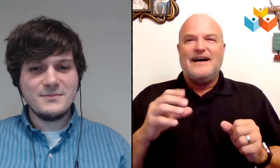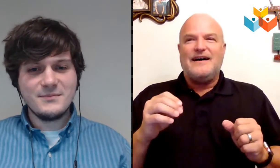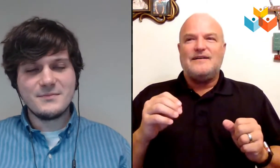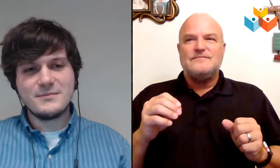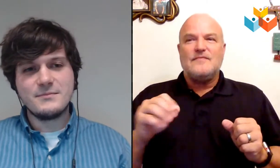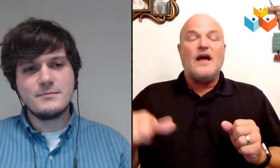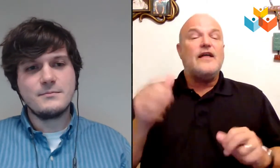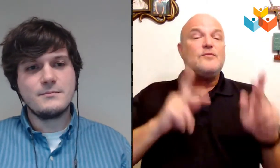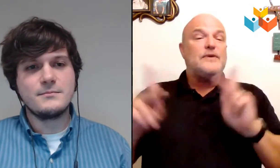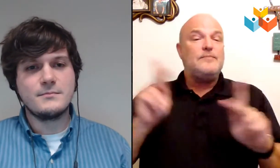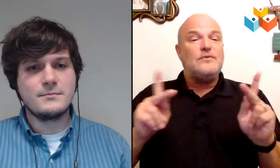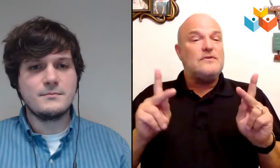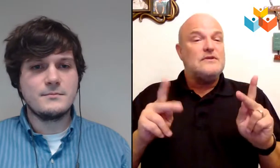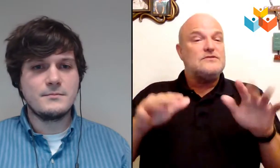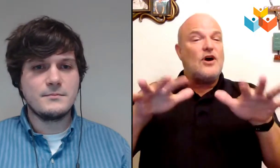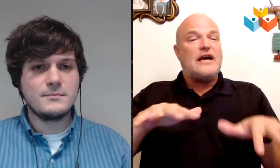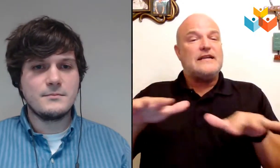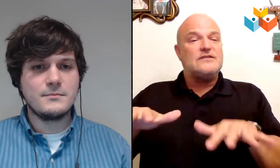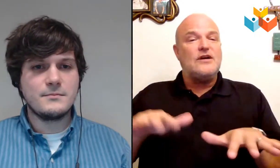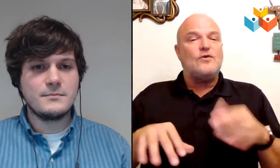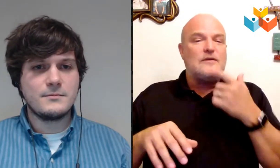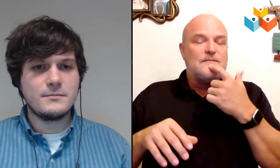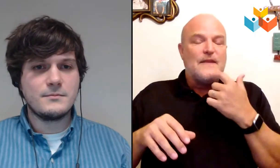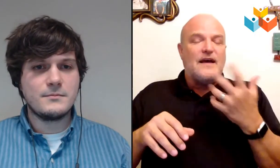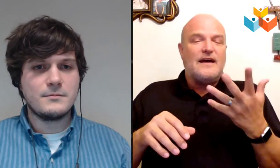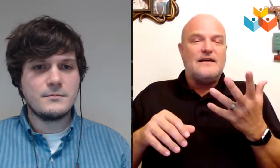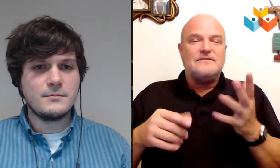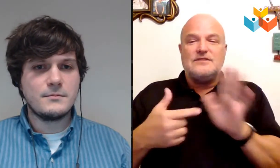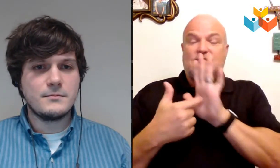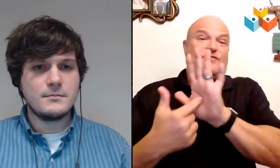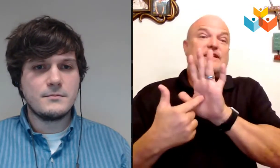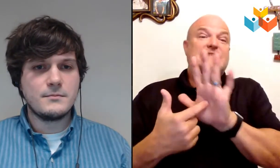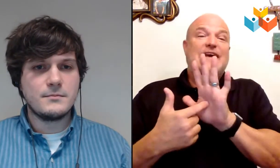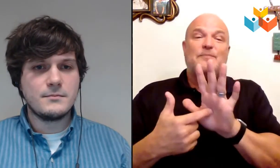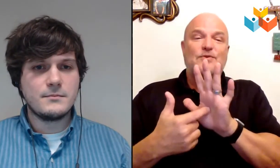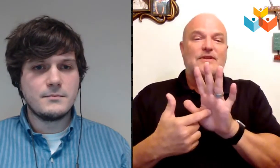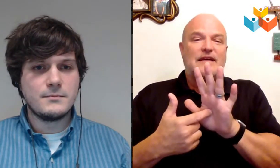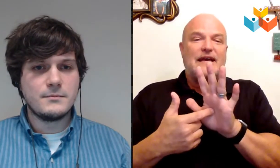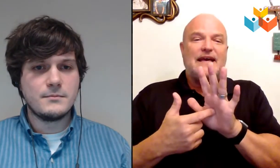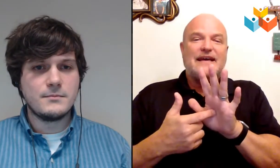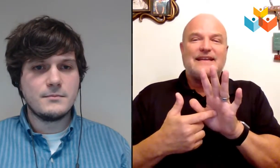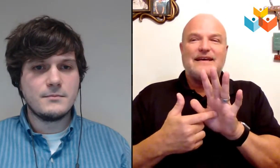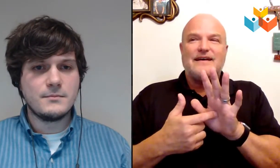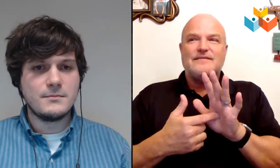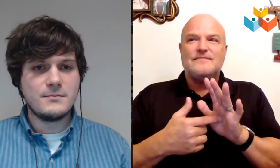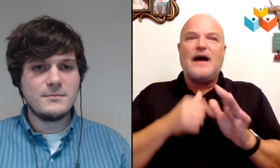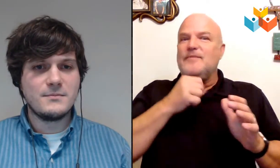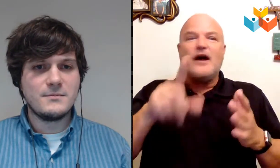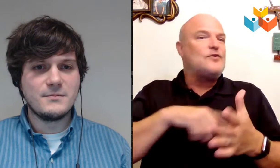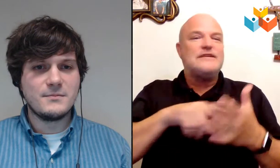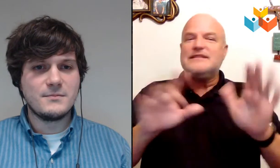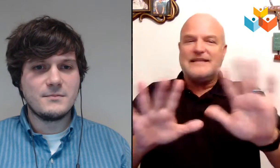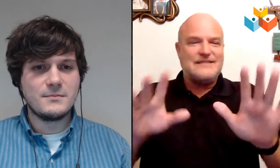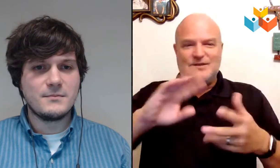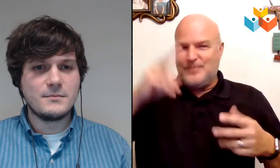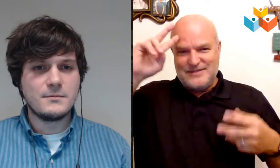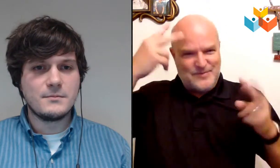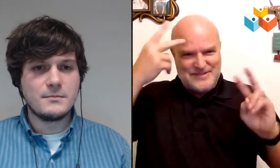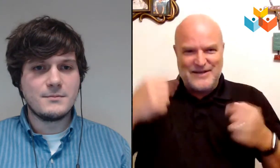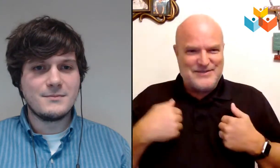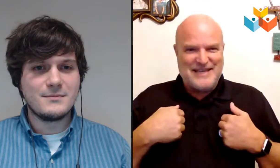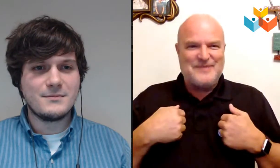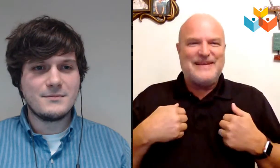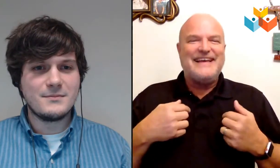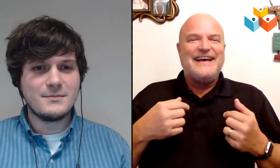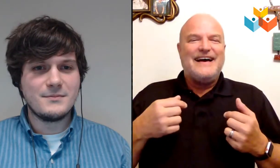them. Other people talk kind of slower. Just for an example, and I'm not criticizing, so please